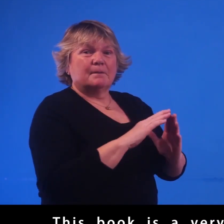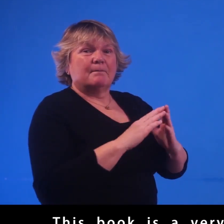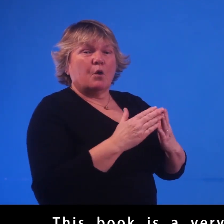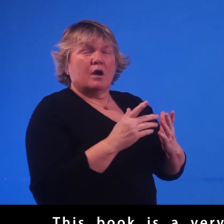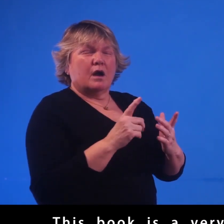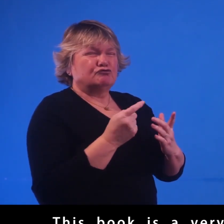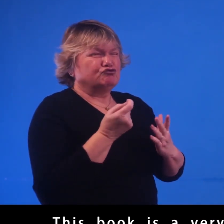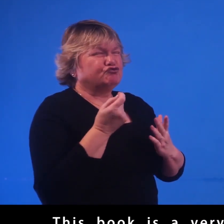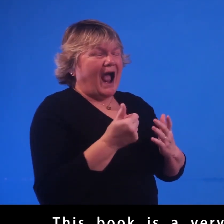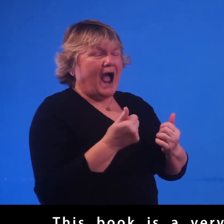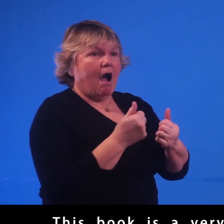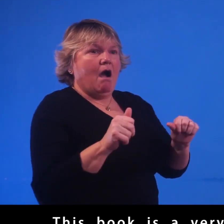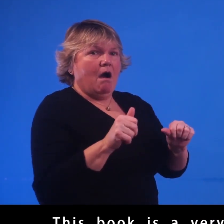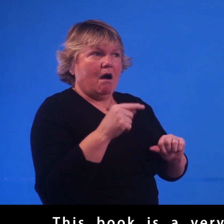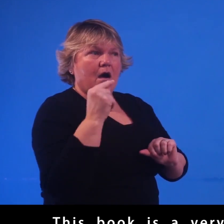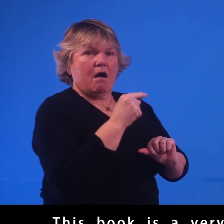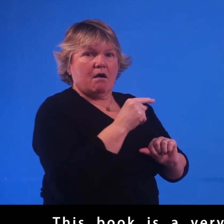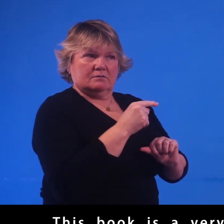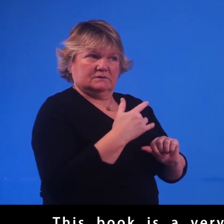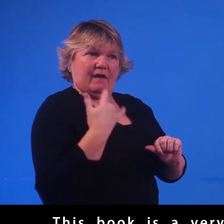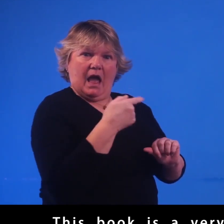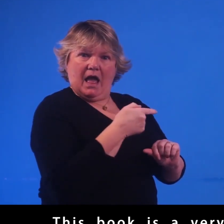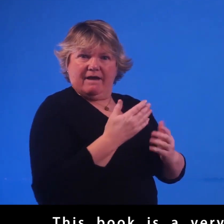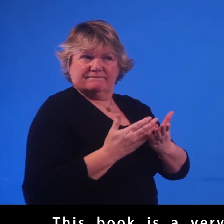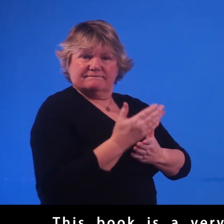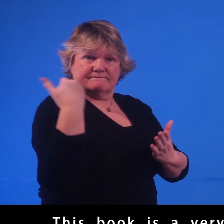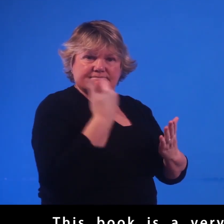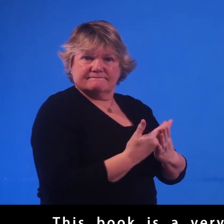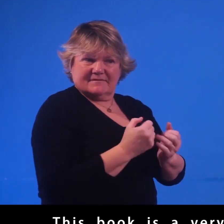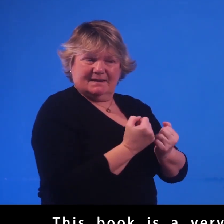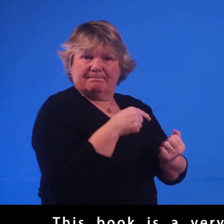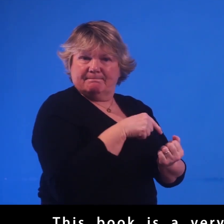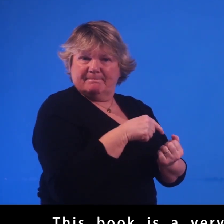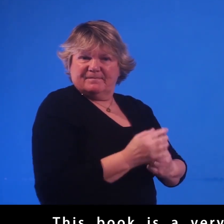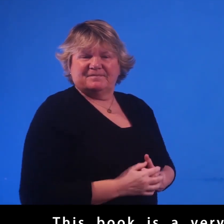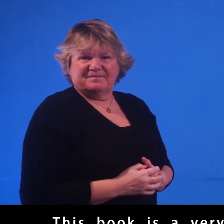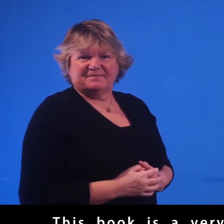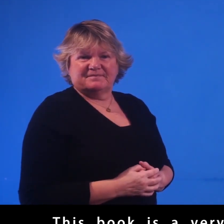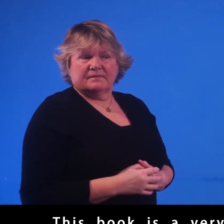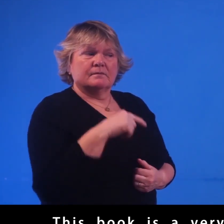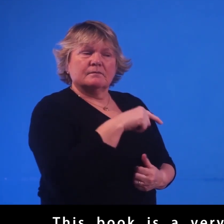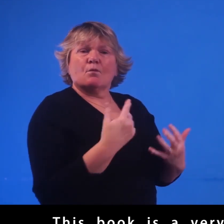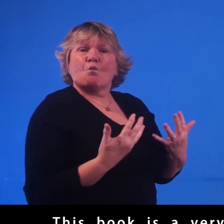This book is a very rare survivor. It is one of 5 we have in the Museum of